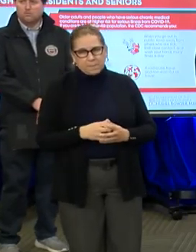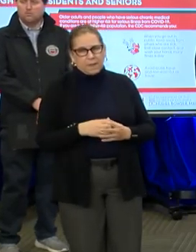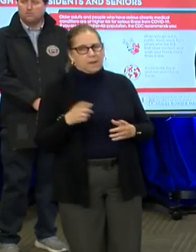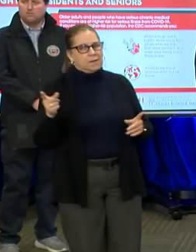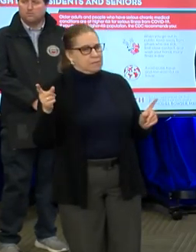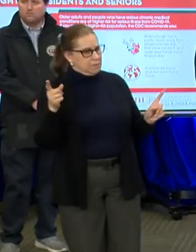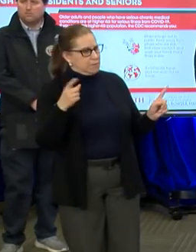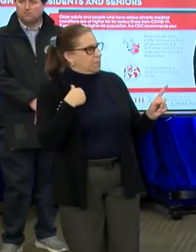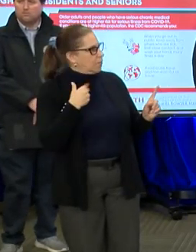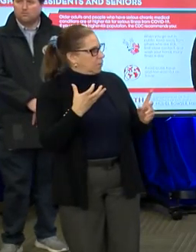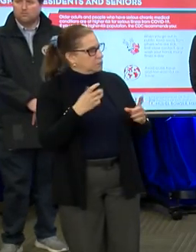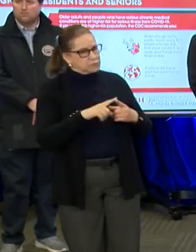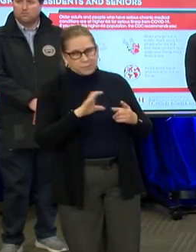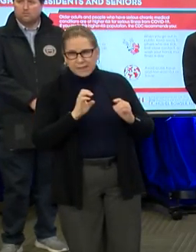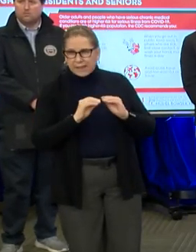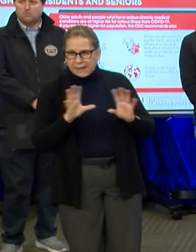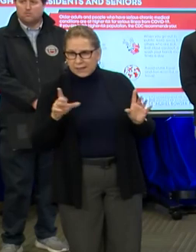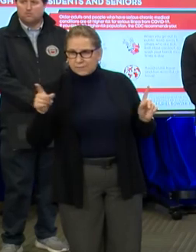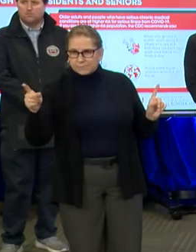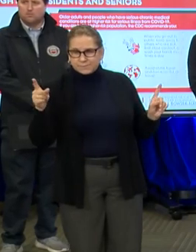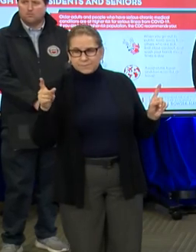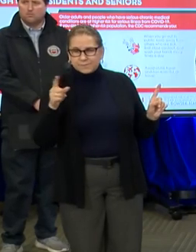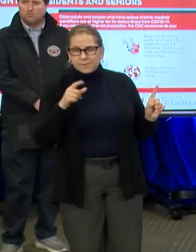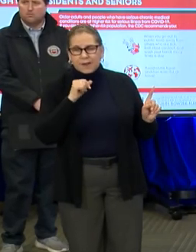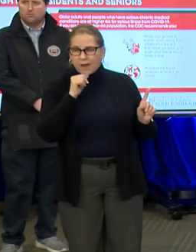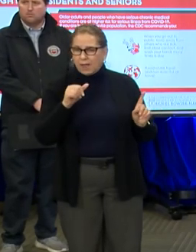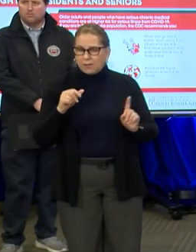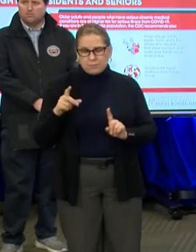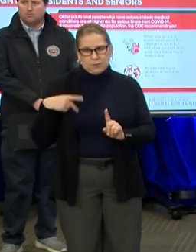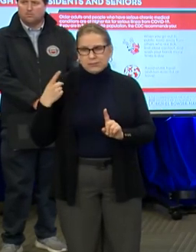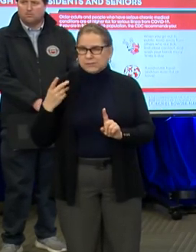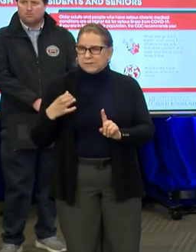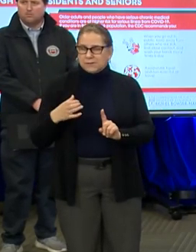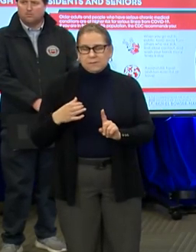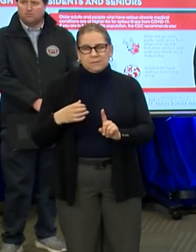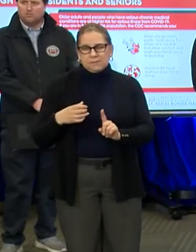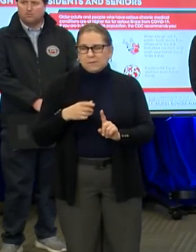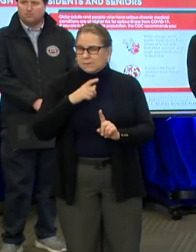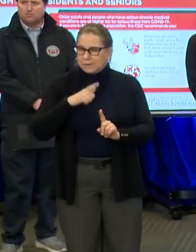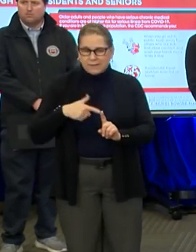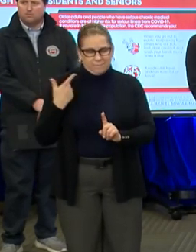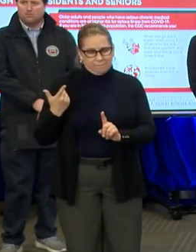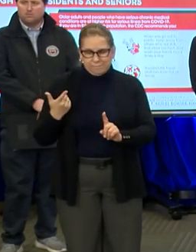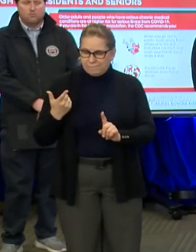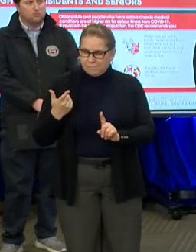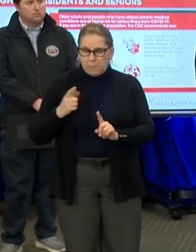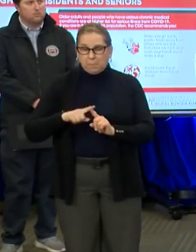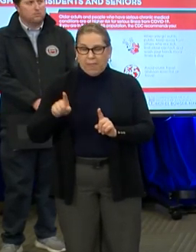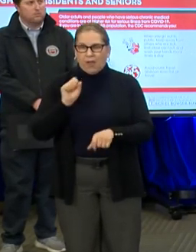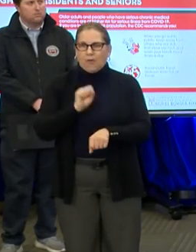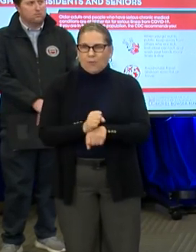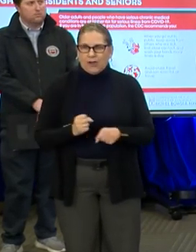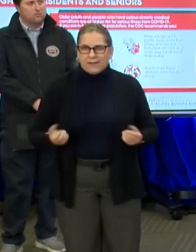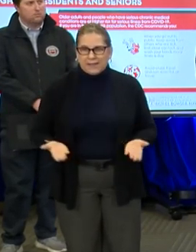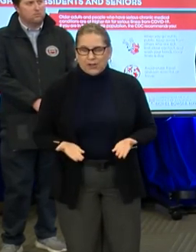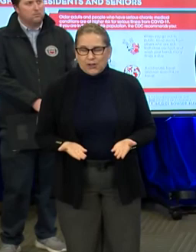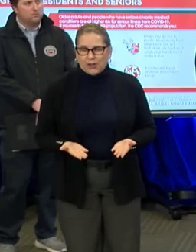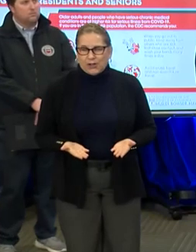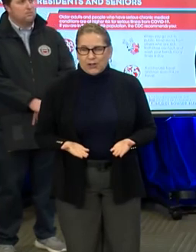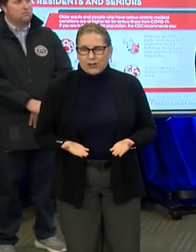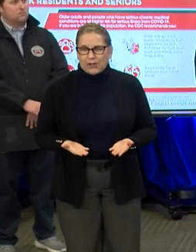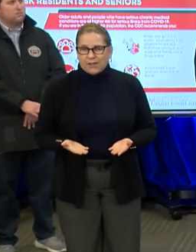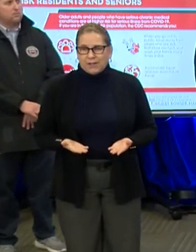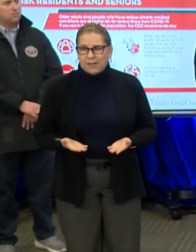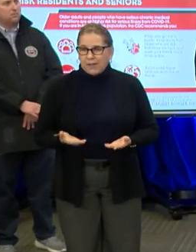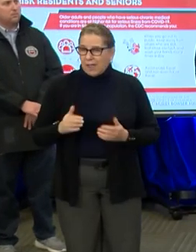necessarily D.C. residents that are affected here, right? It's just whoever works here. Is that how sure. So the way unemployment works is you pay the